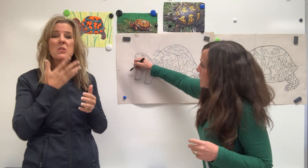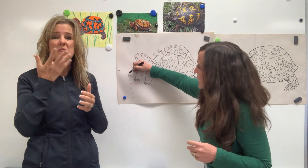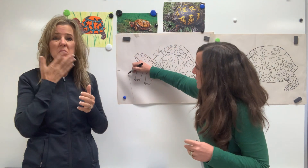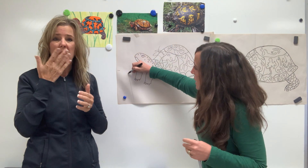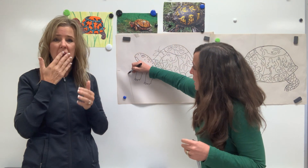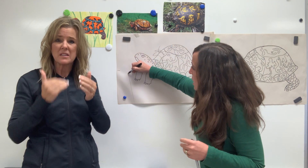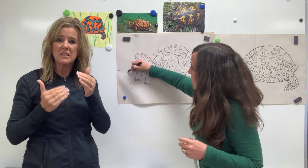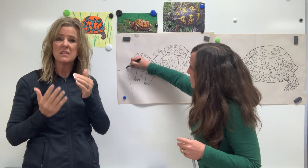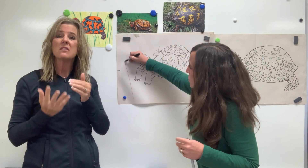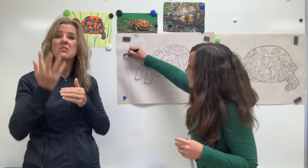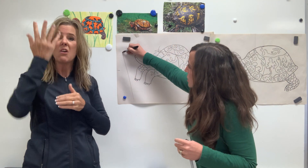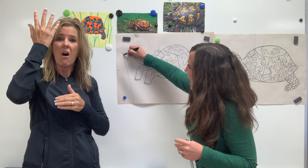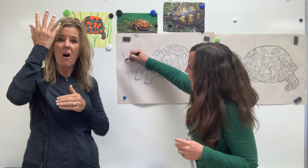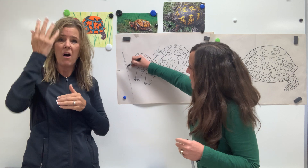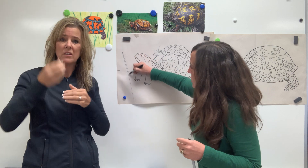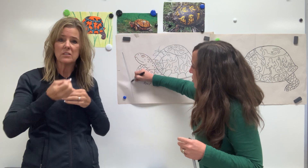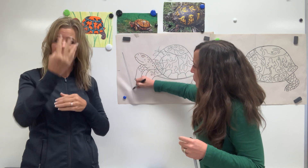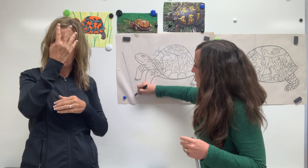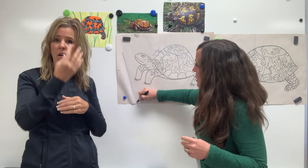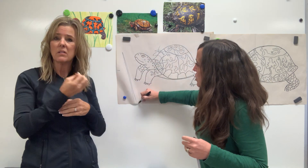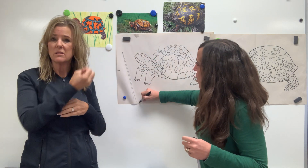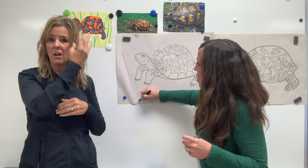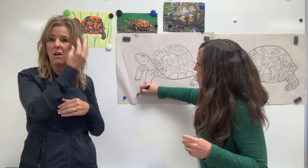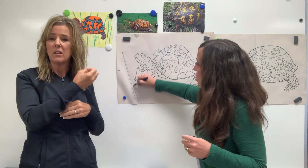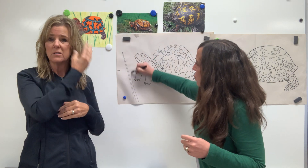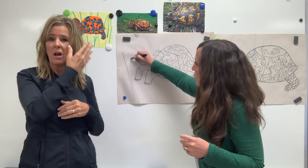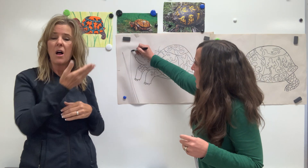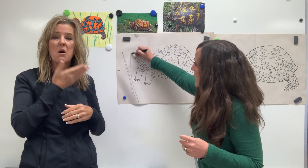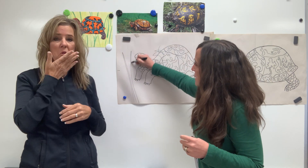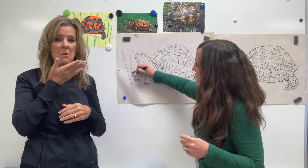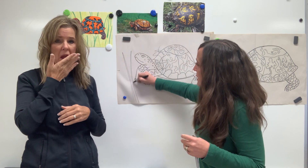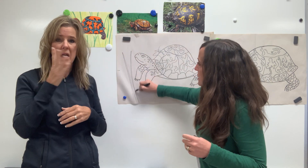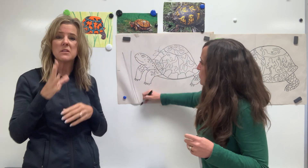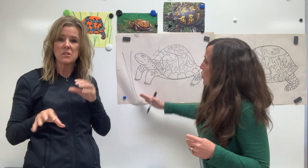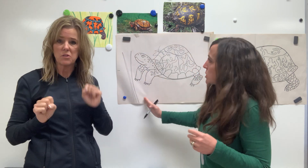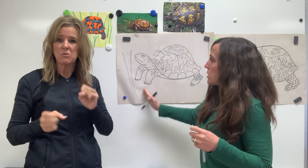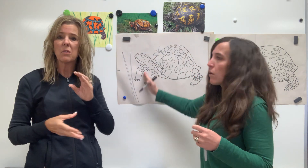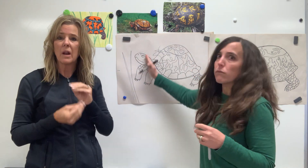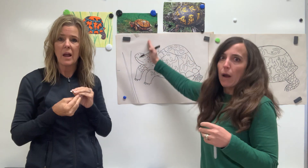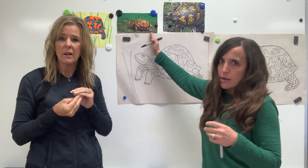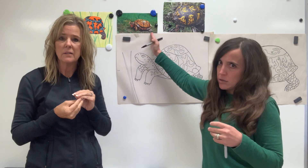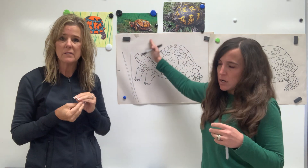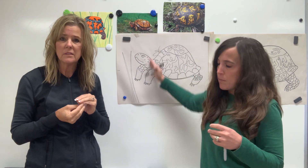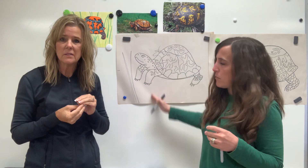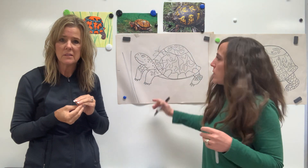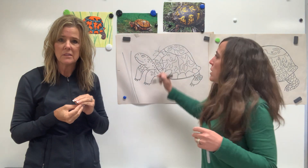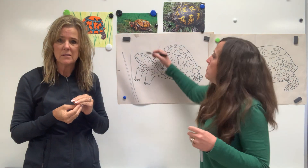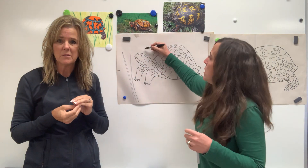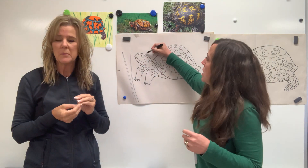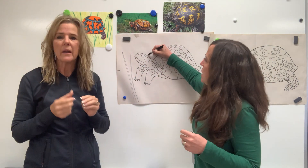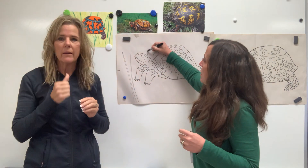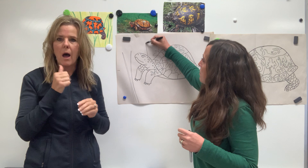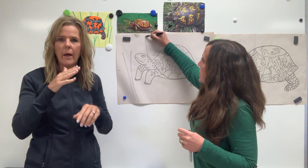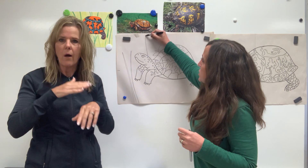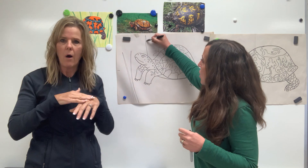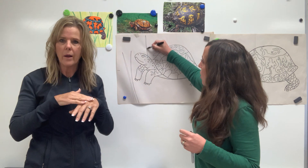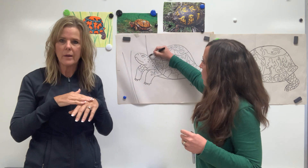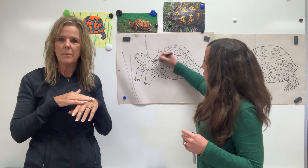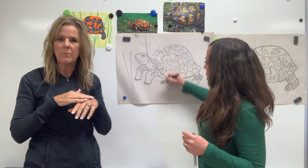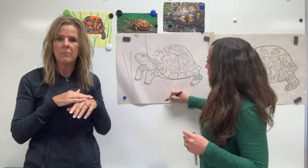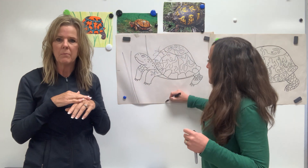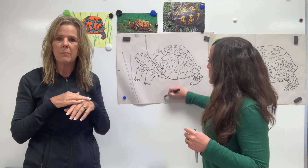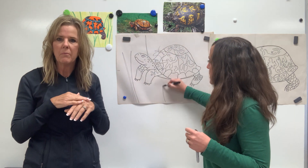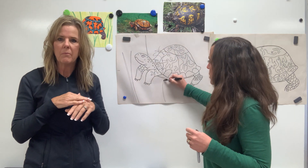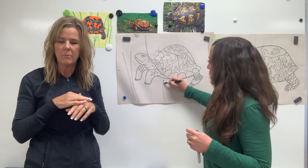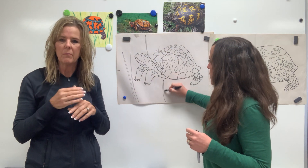taller than he is. So you could add, you know, really tall grasses. Of course, not right on top of them, but